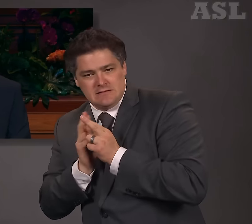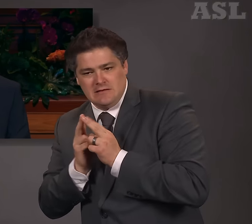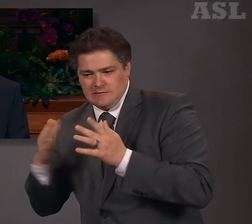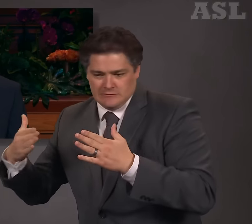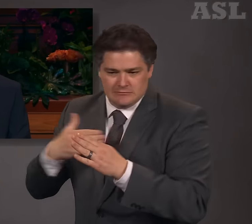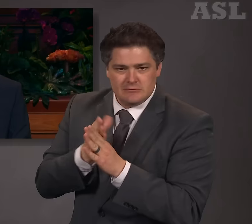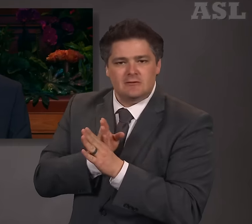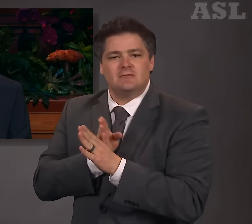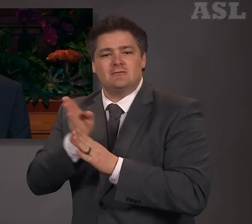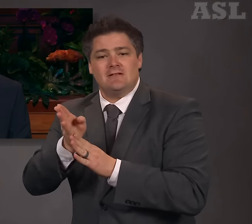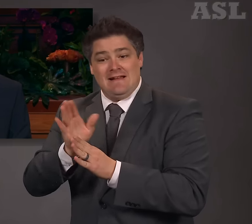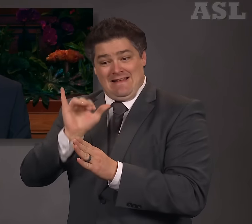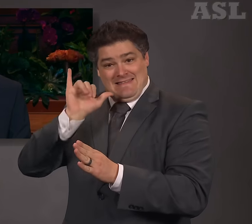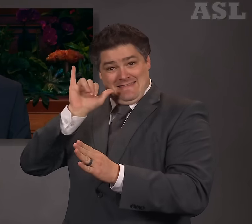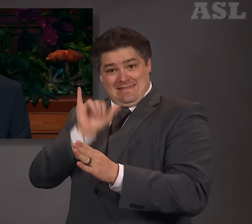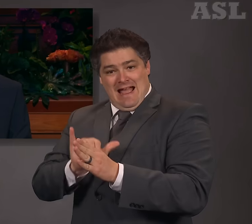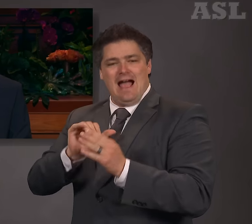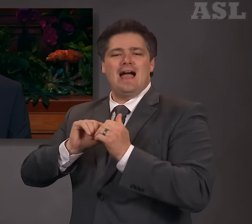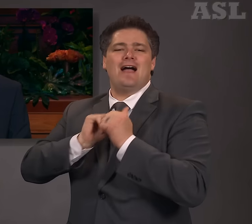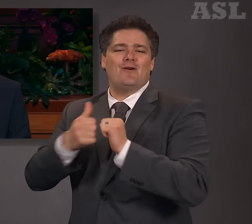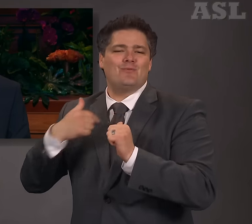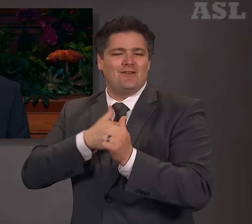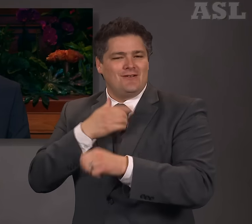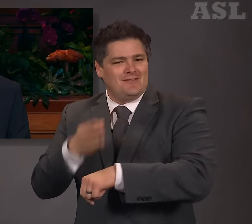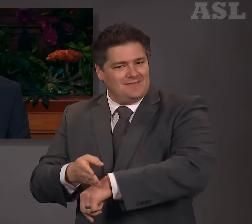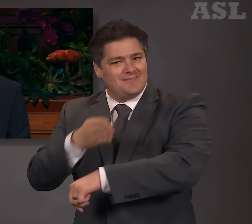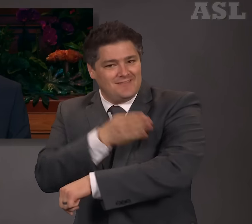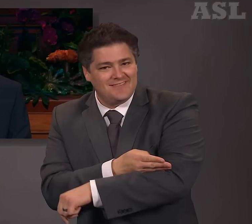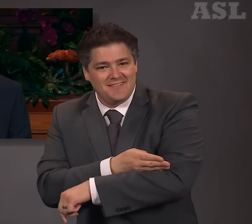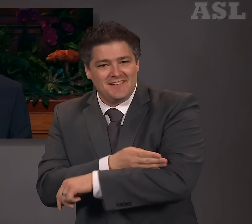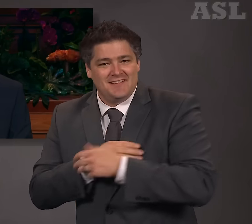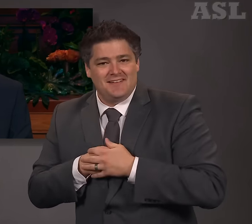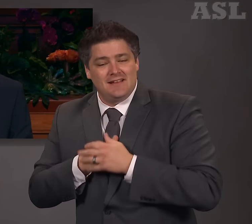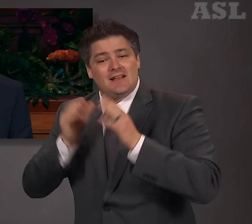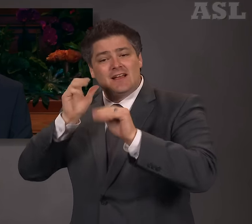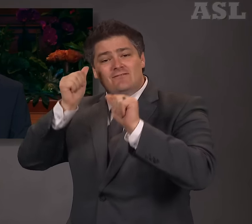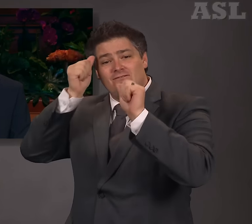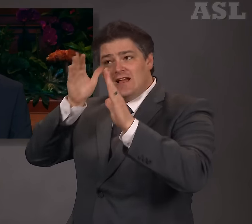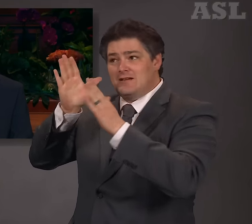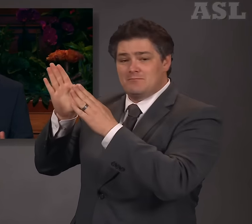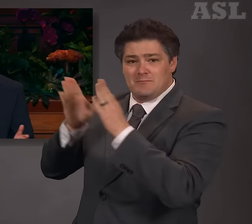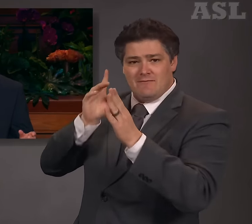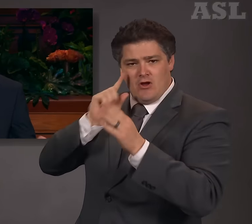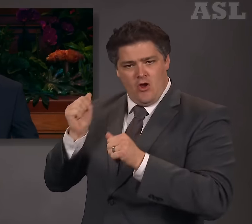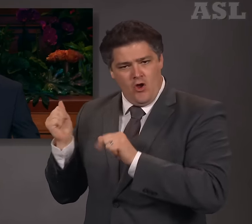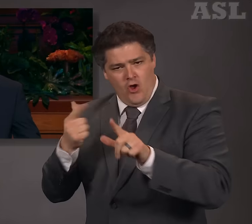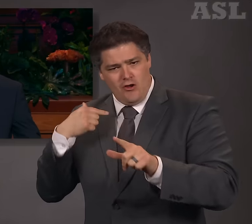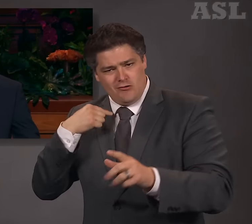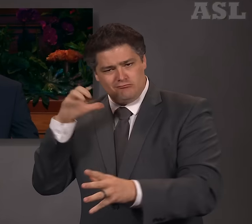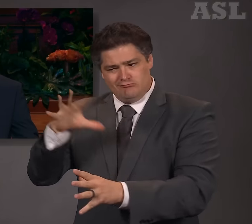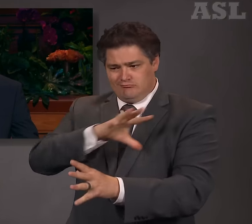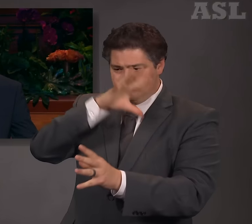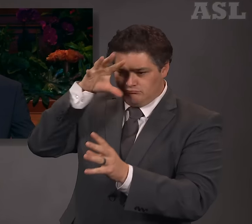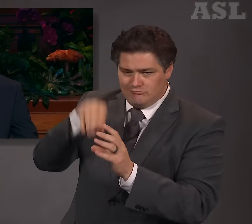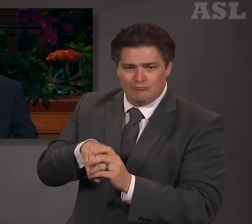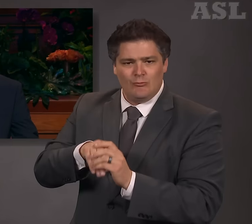We correct our wrong choices when we repent. This is where growth